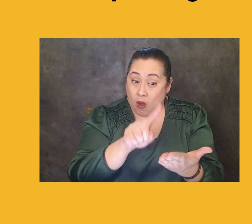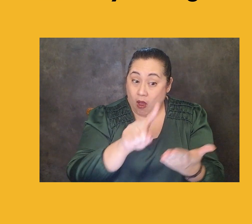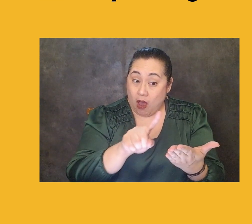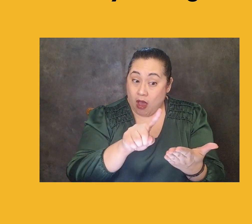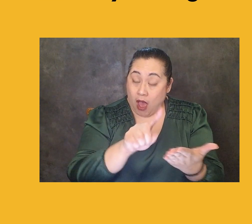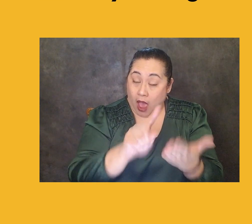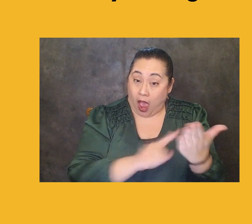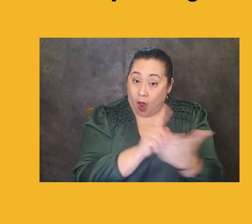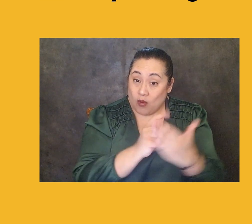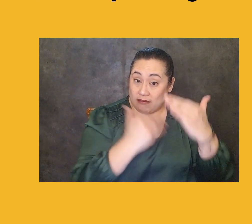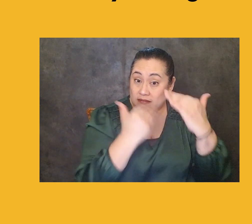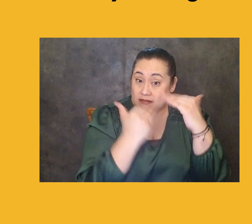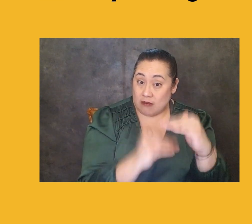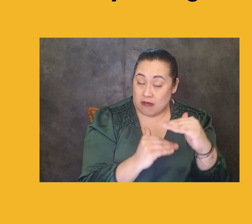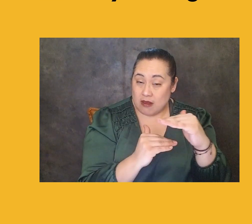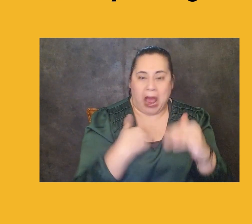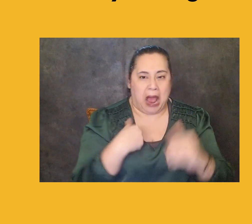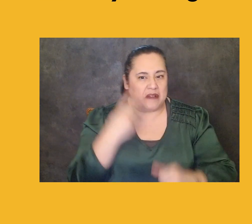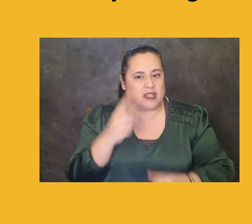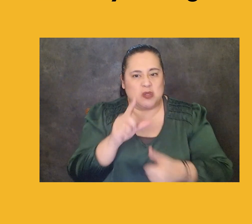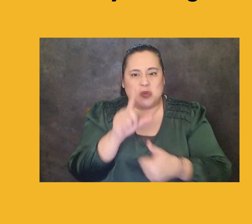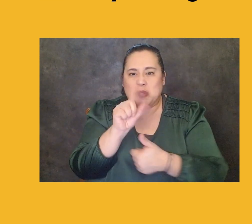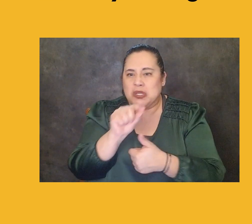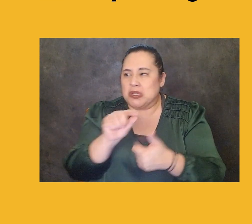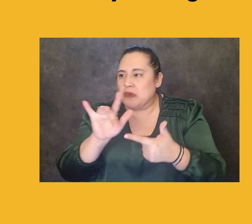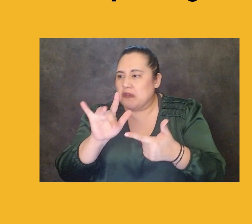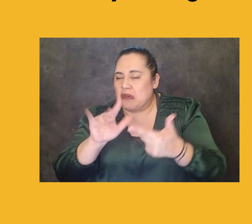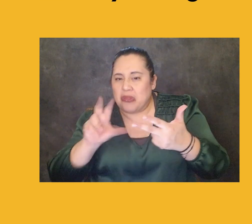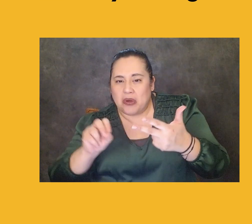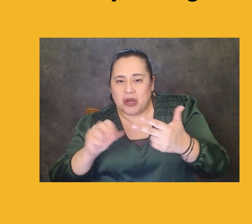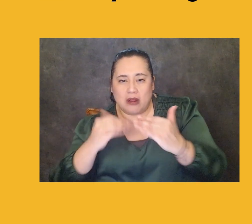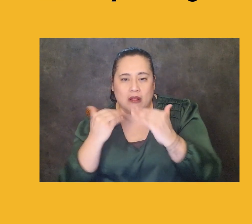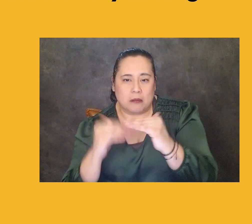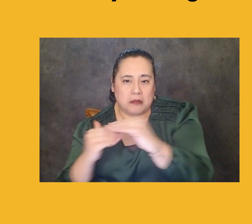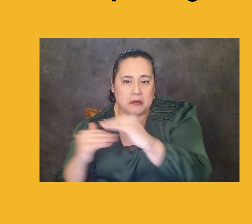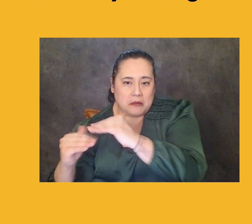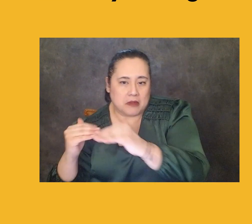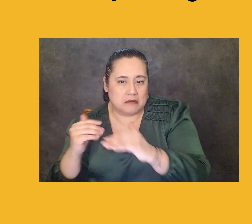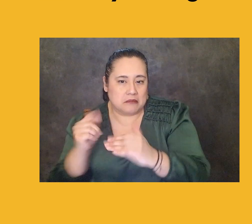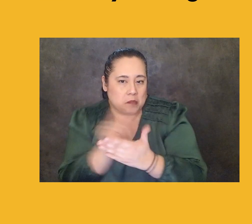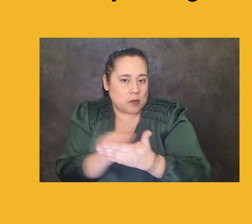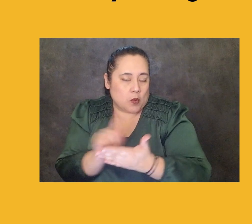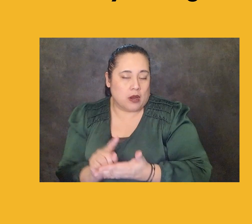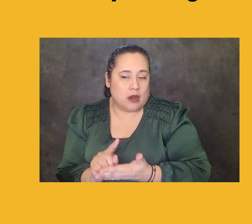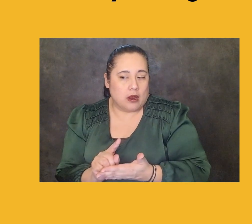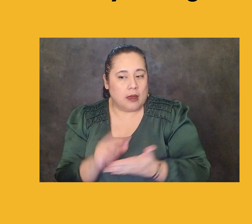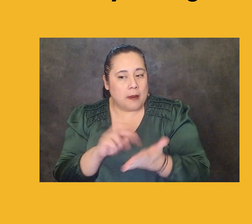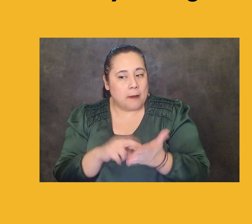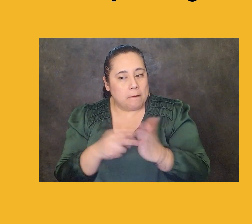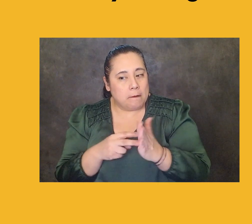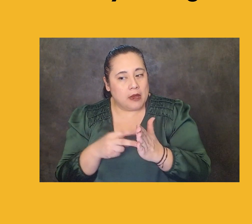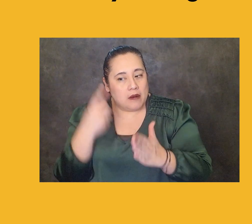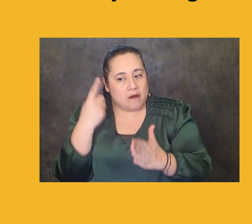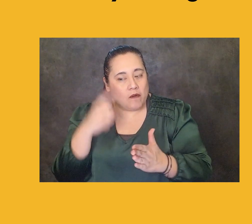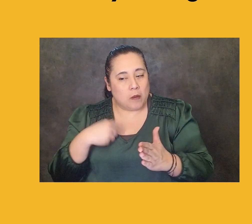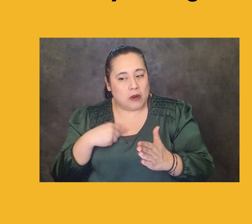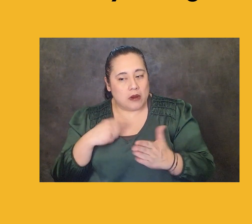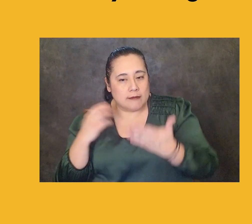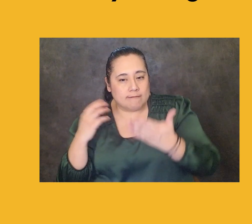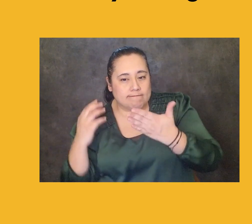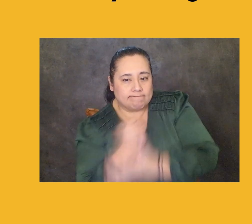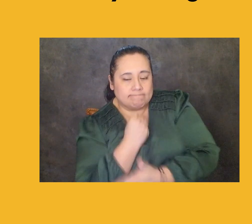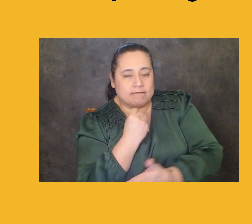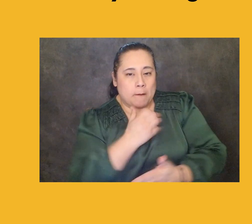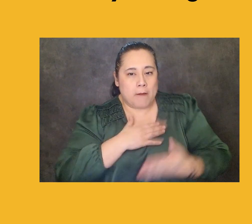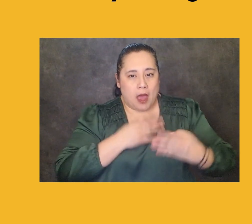those hours are limited, I've seen 20, 25, 30 limited per week, that means that for me to maximize